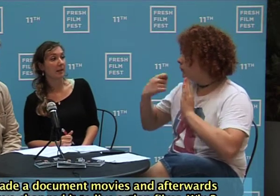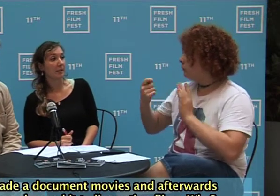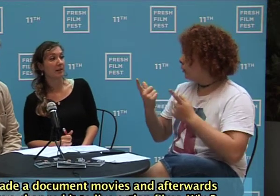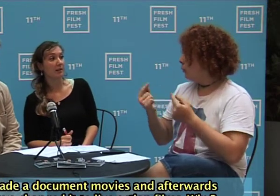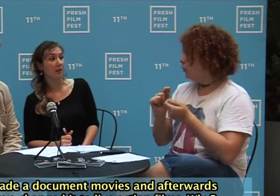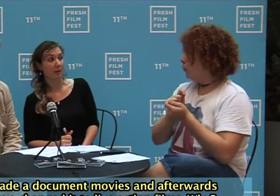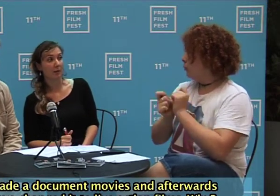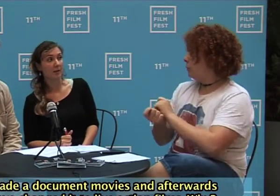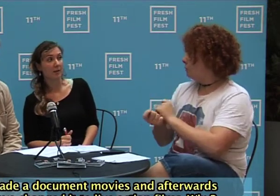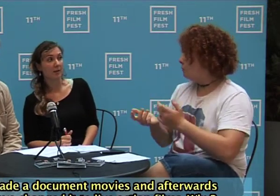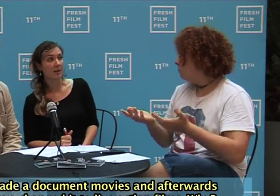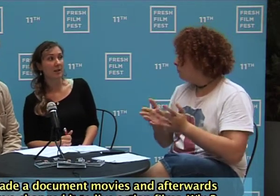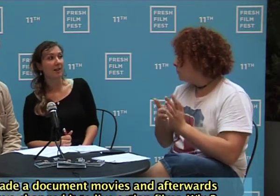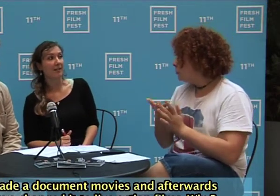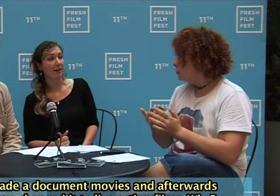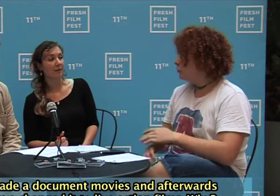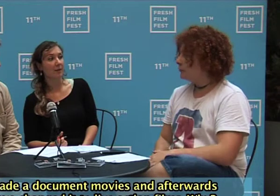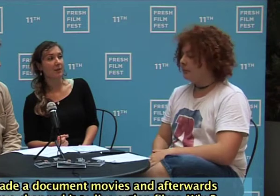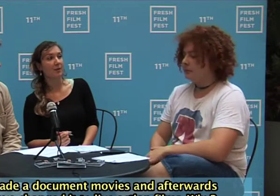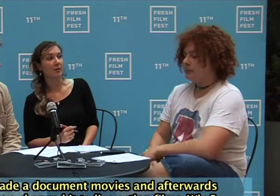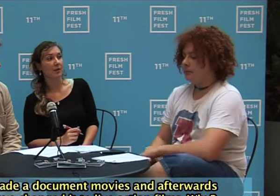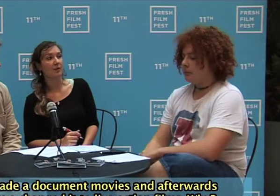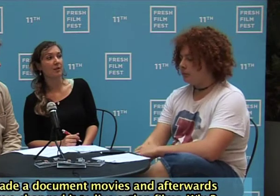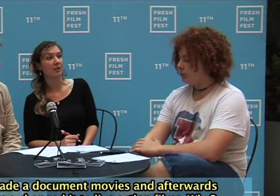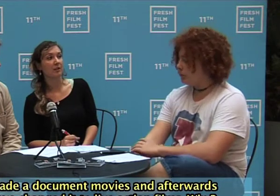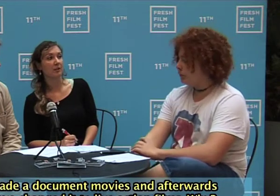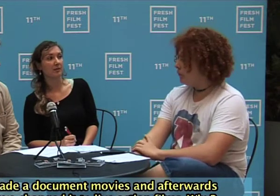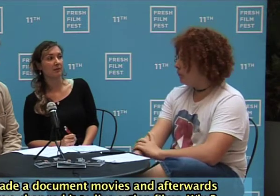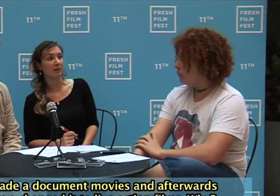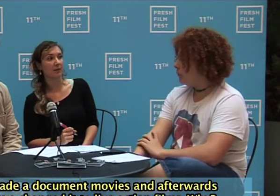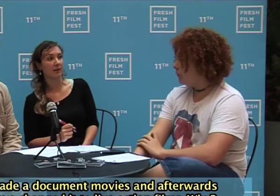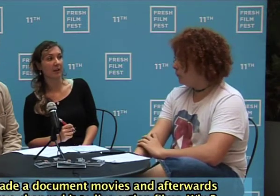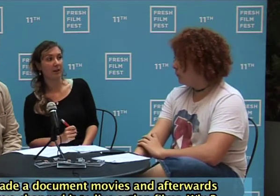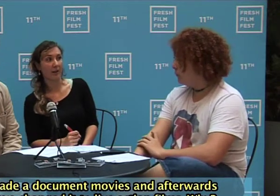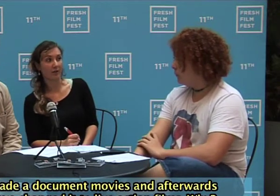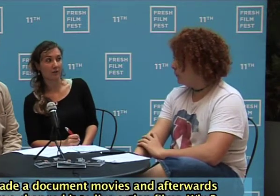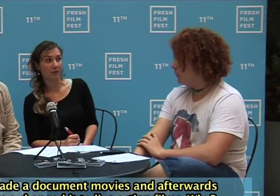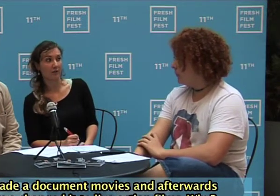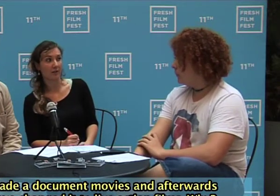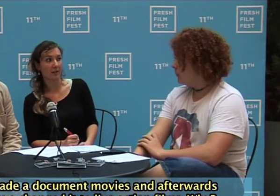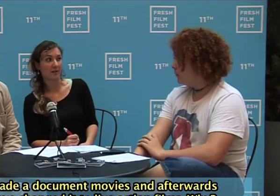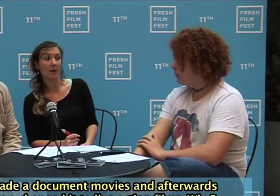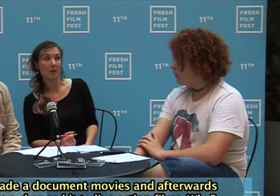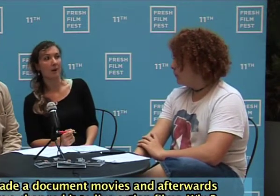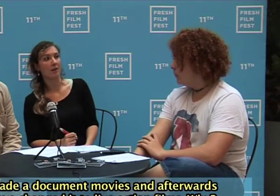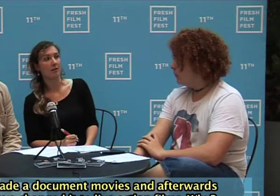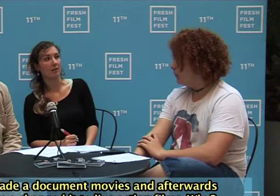You made documentary movies, and afterwards you changed it for live action